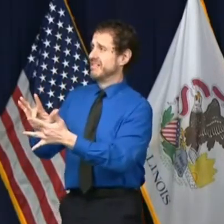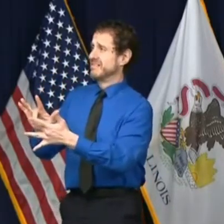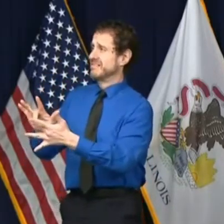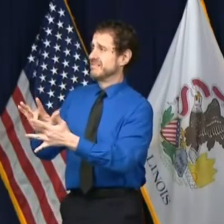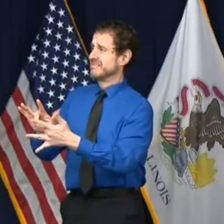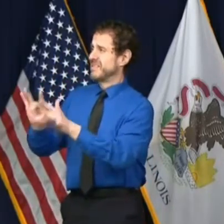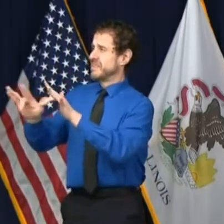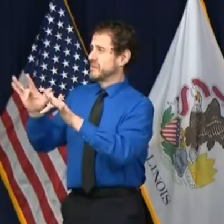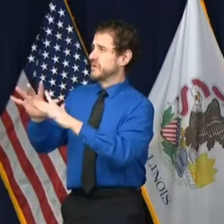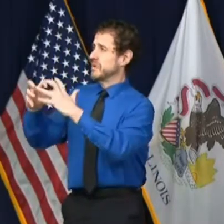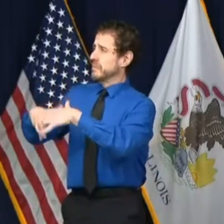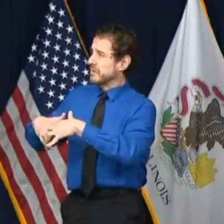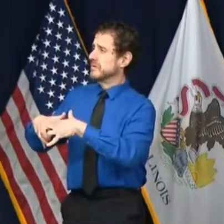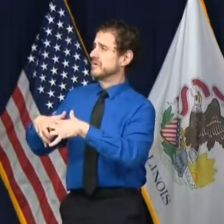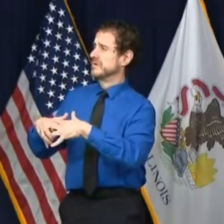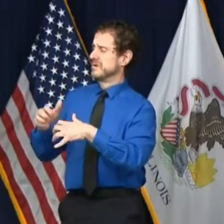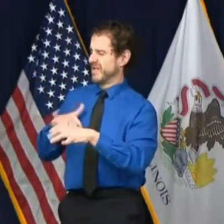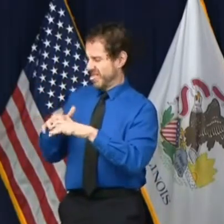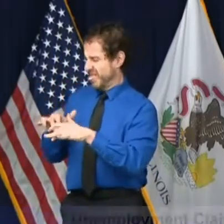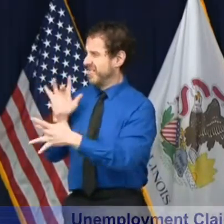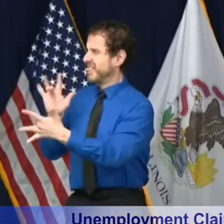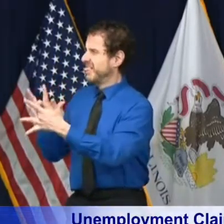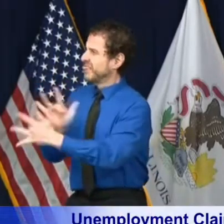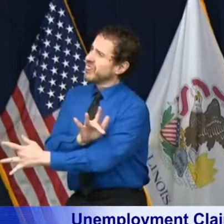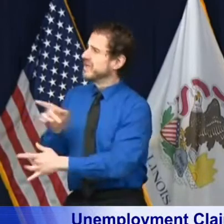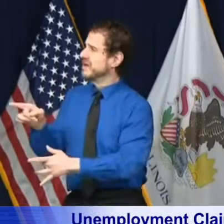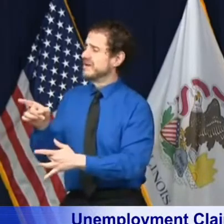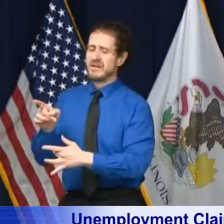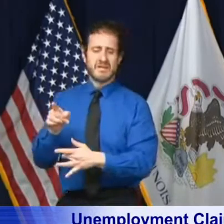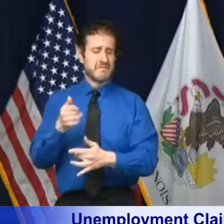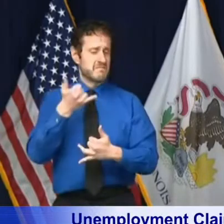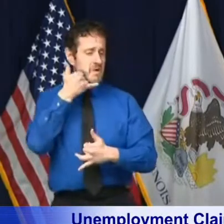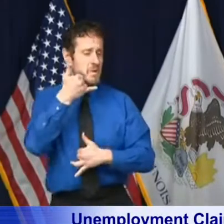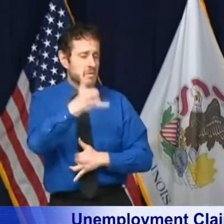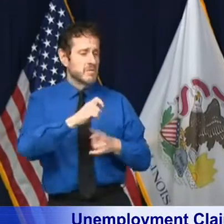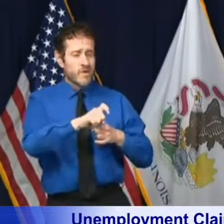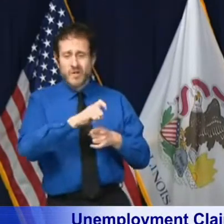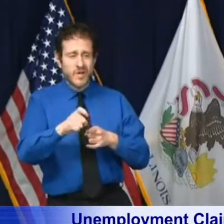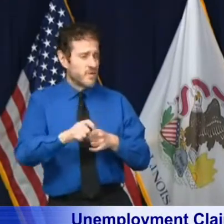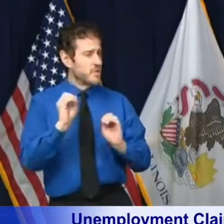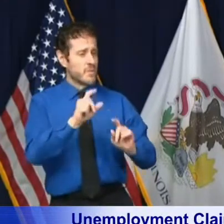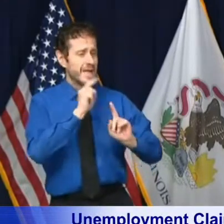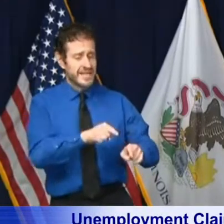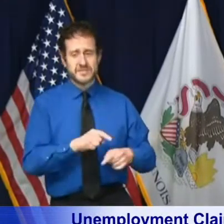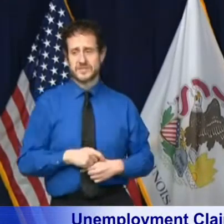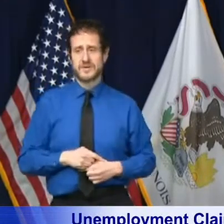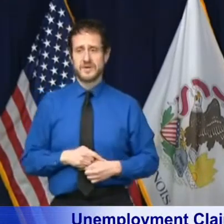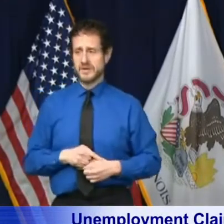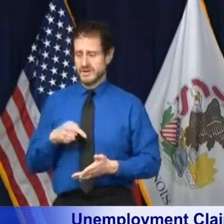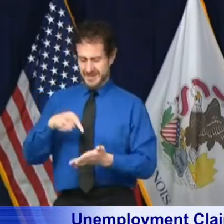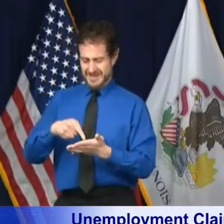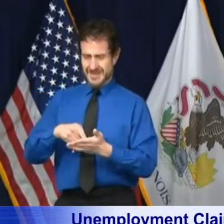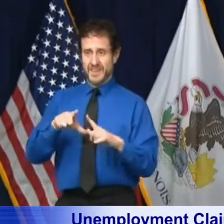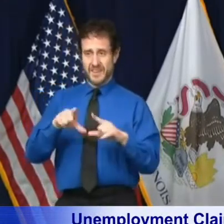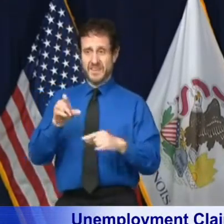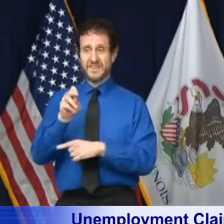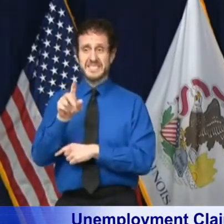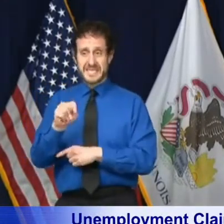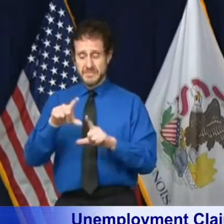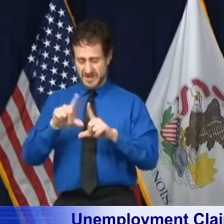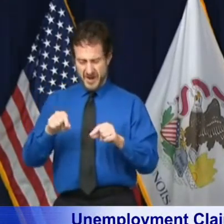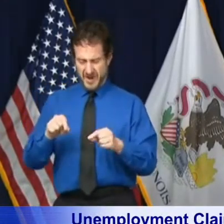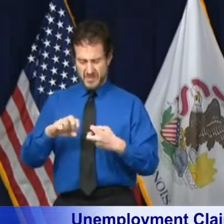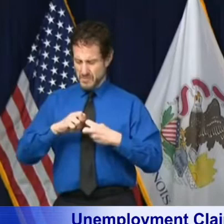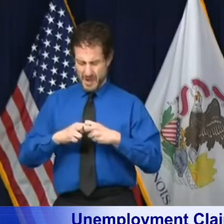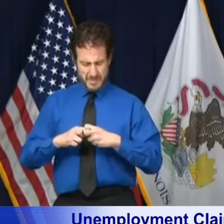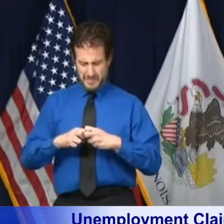get kicked off the system. No one answers the phone. They have debit card problems, and you have said, well, we're updating the